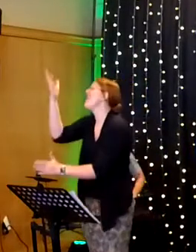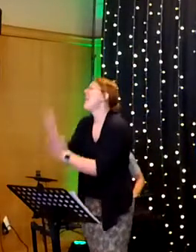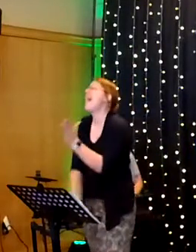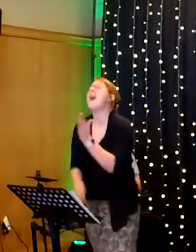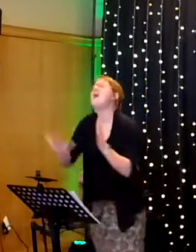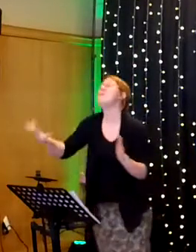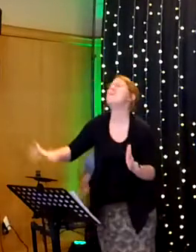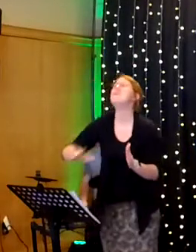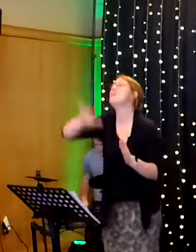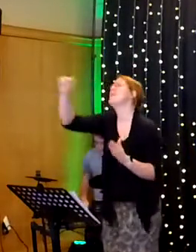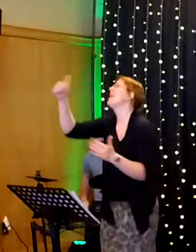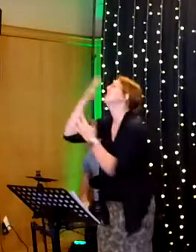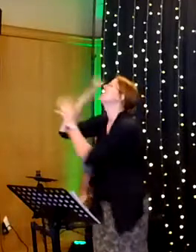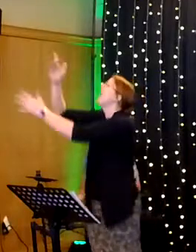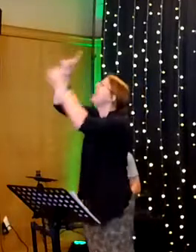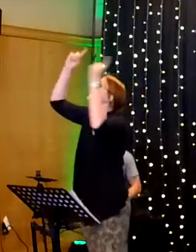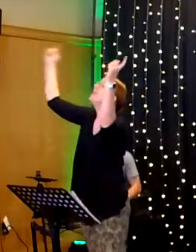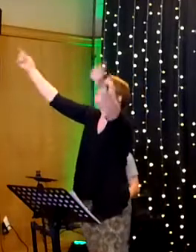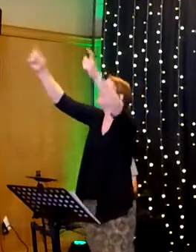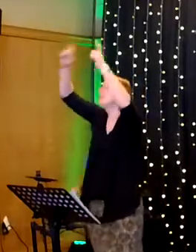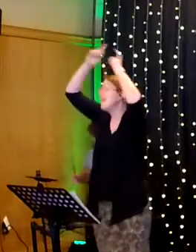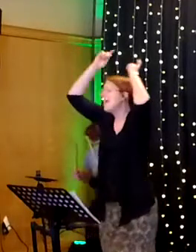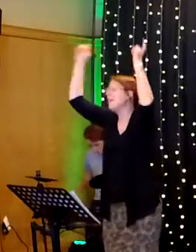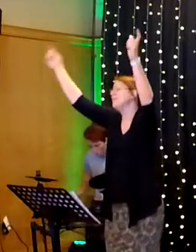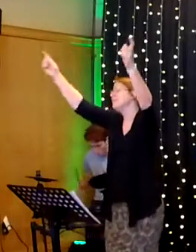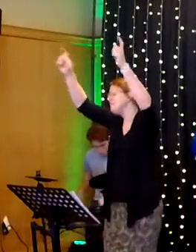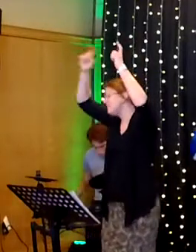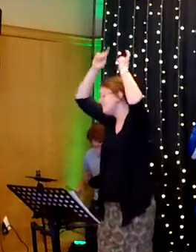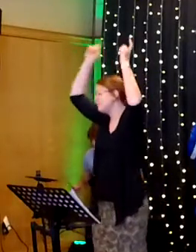and gone, and I sing